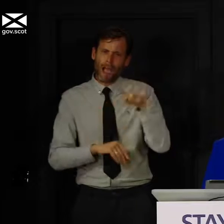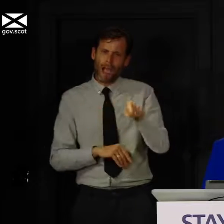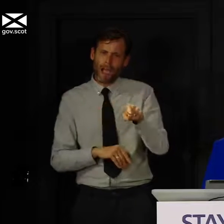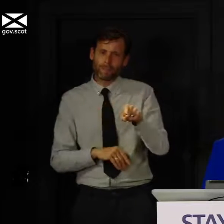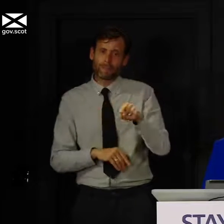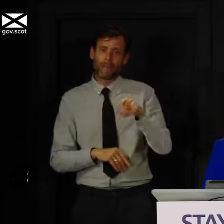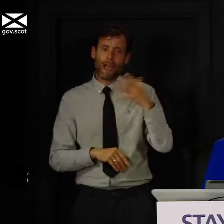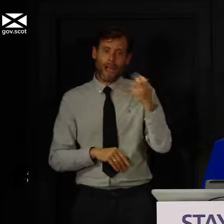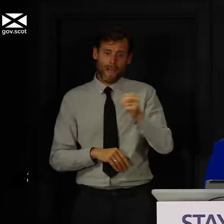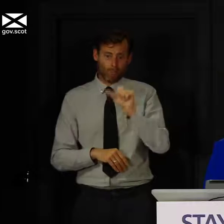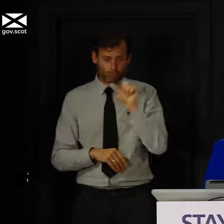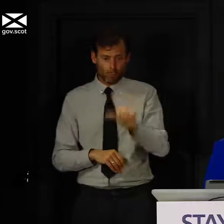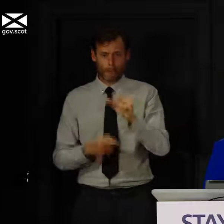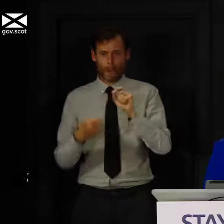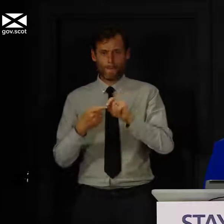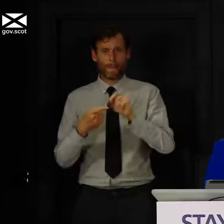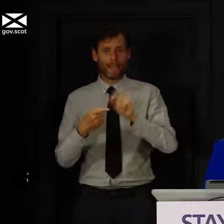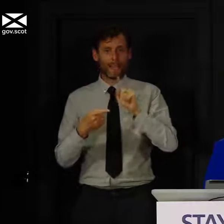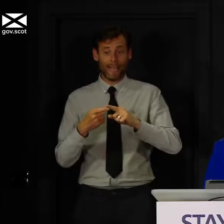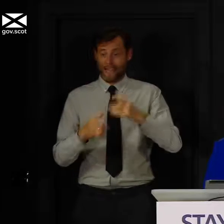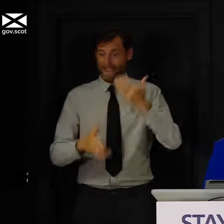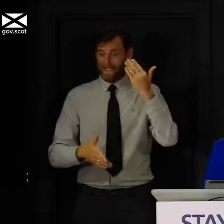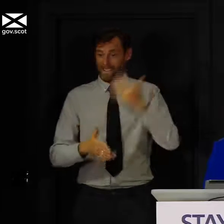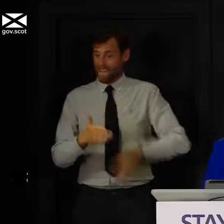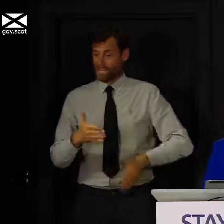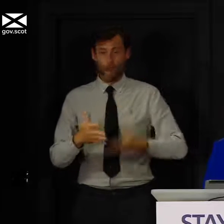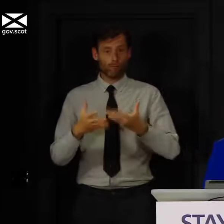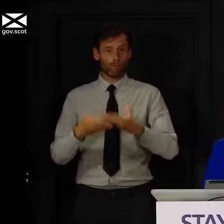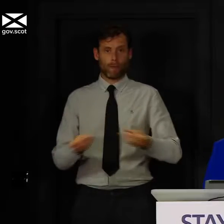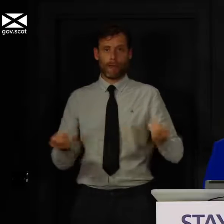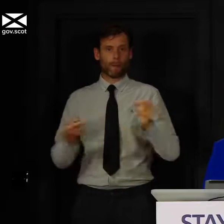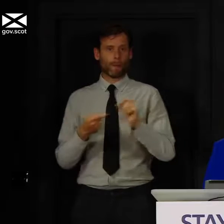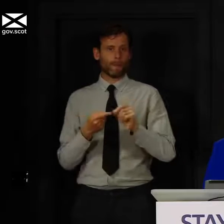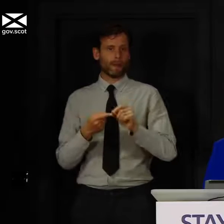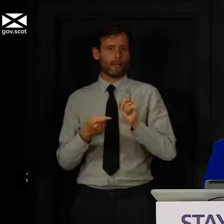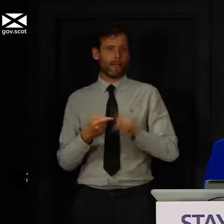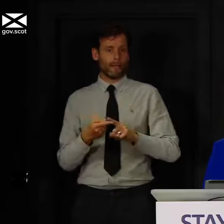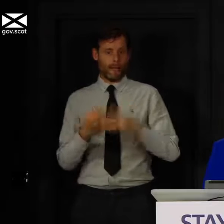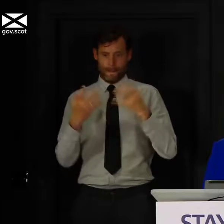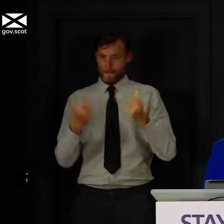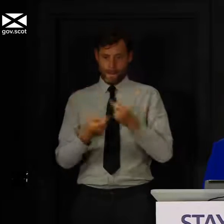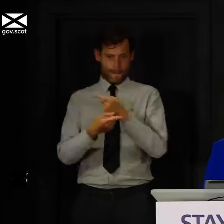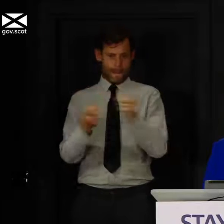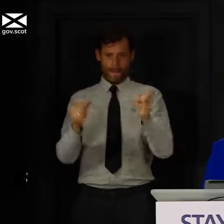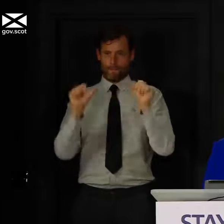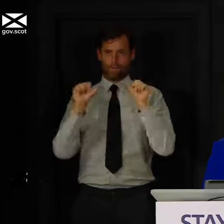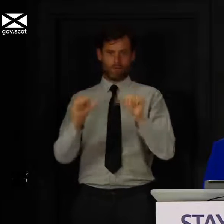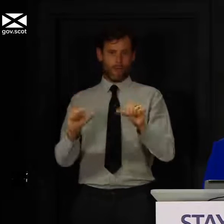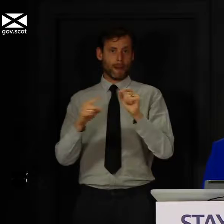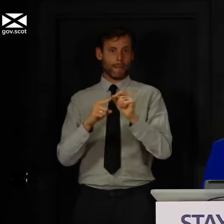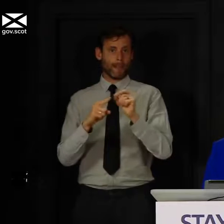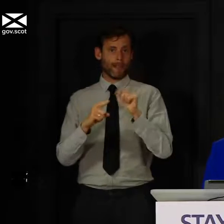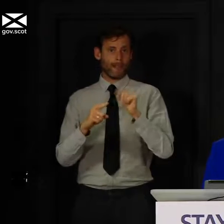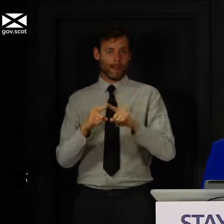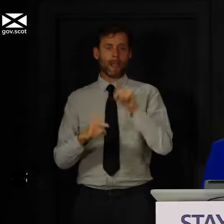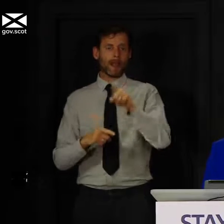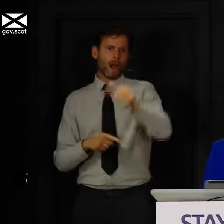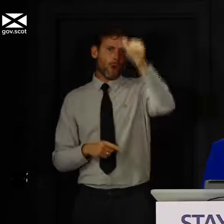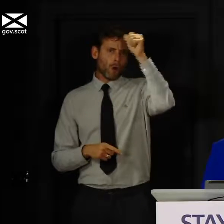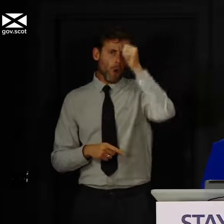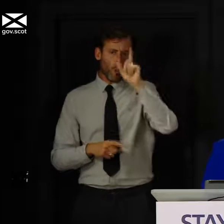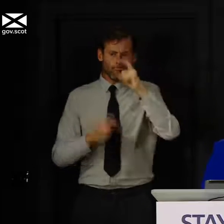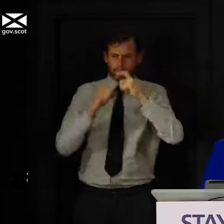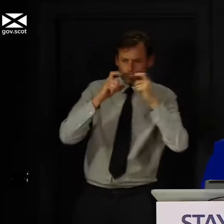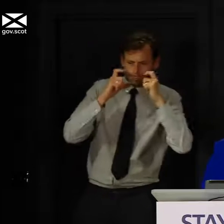the right PPE. We have never run out of PPE. We have the right PPE. They know what to wear in different settings. We will